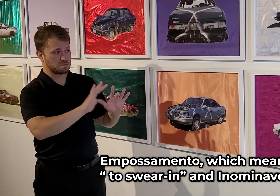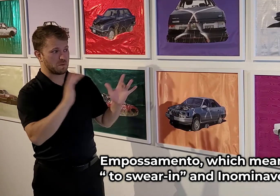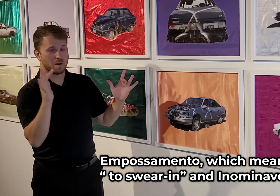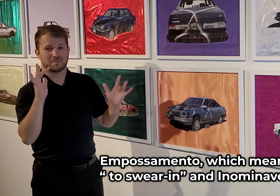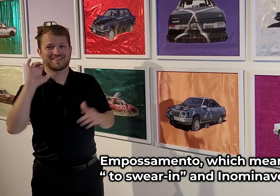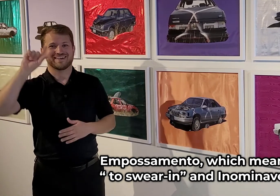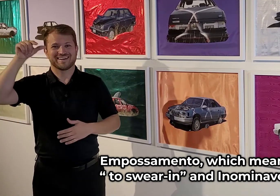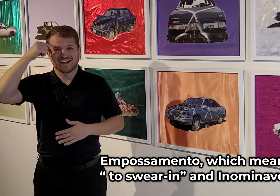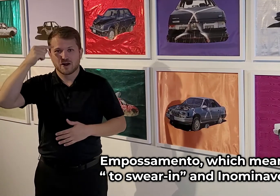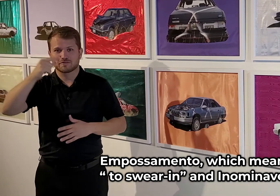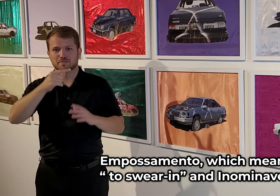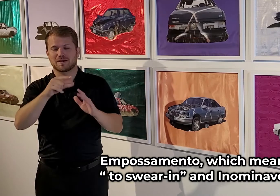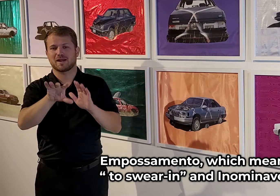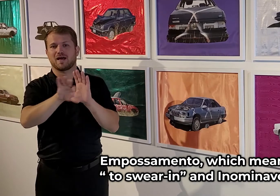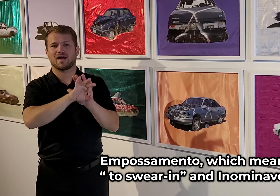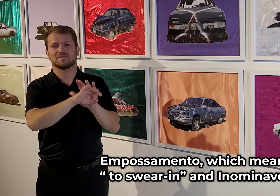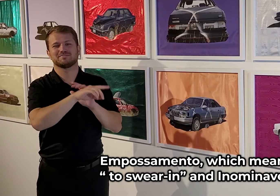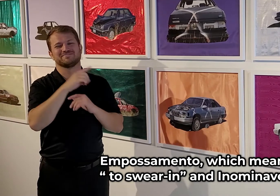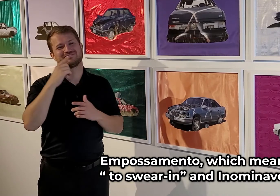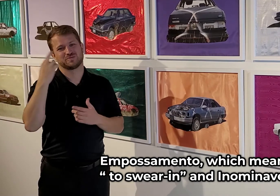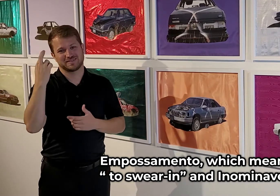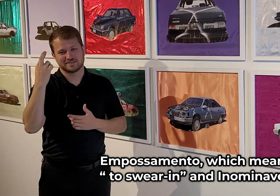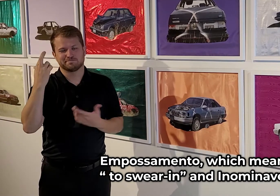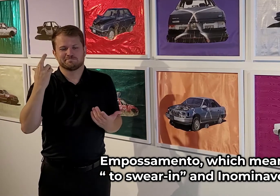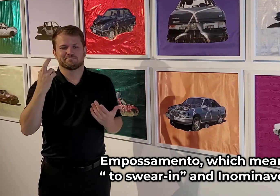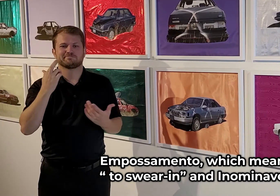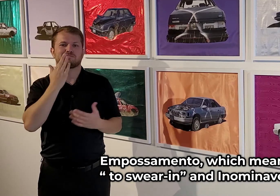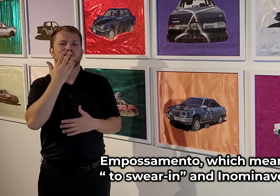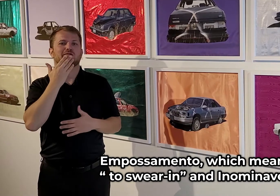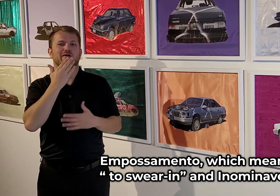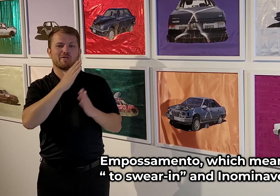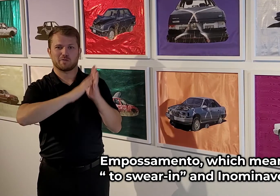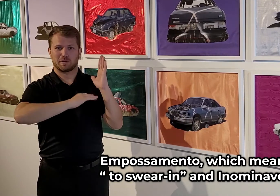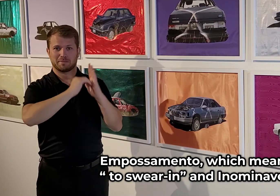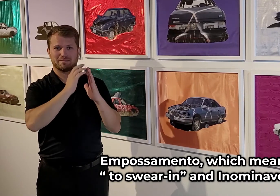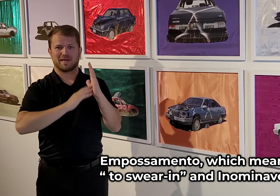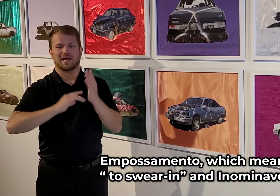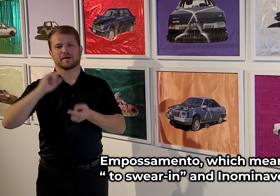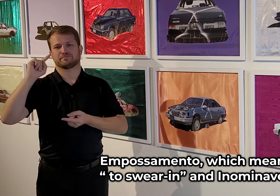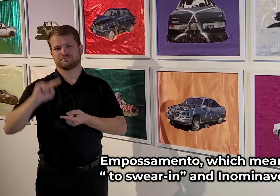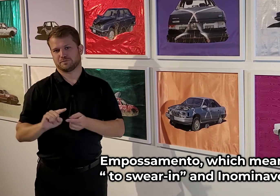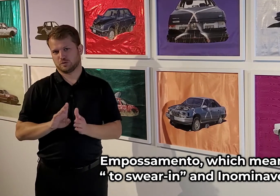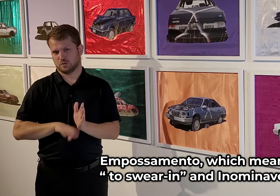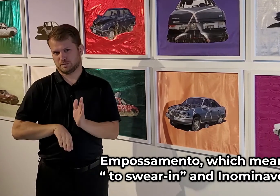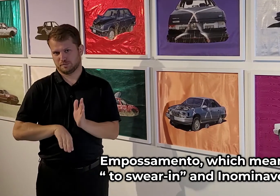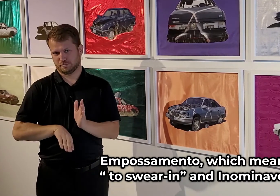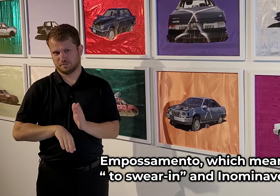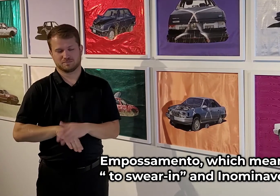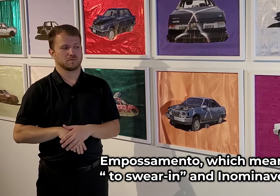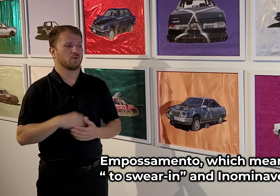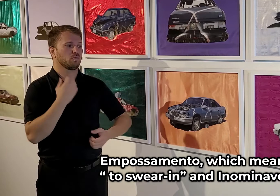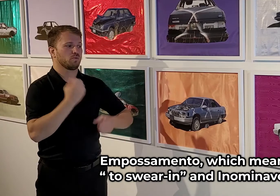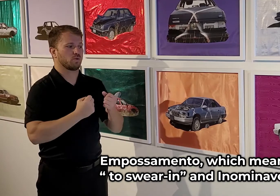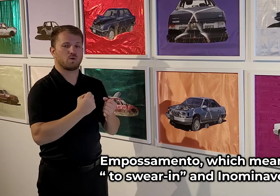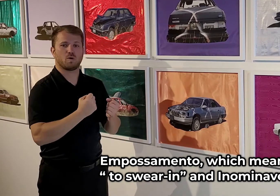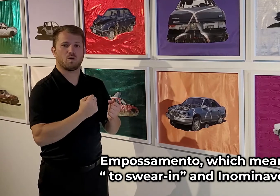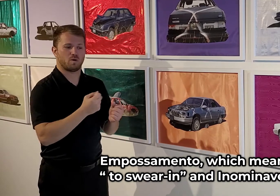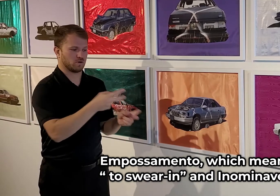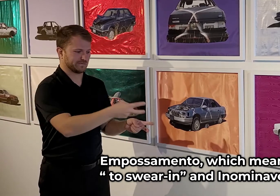government because they were discounted paints. By pulling the cars out of their context,